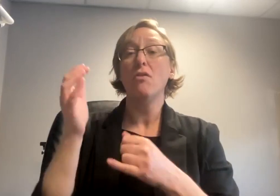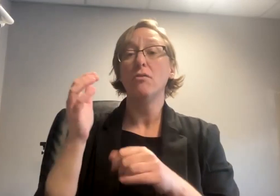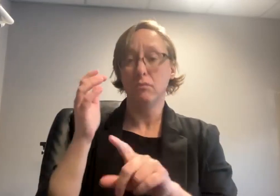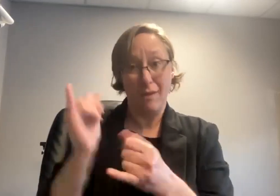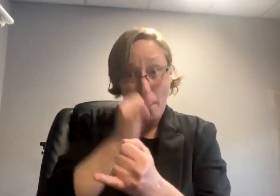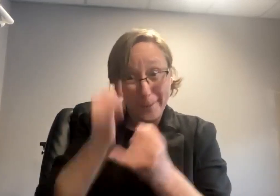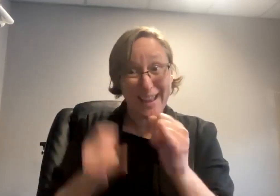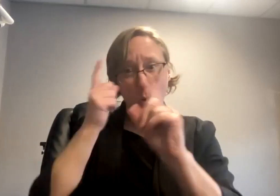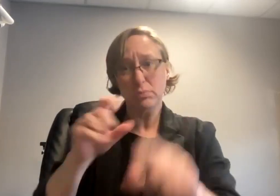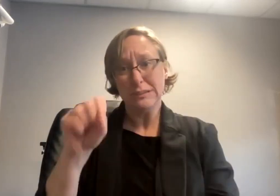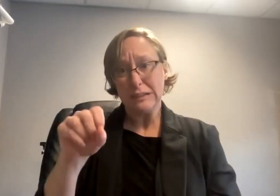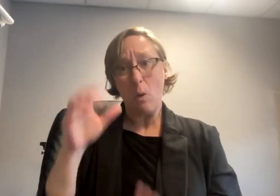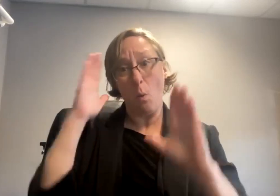licensure?